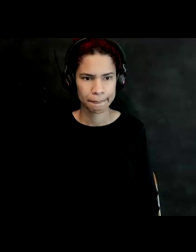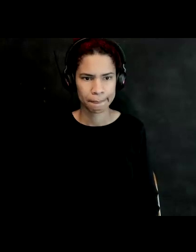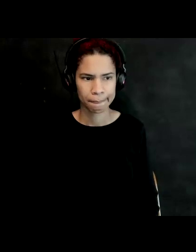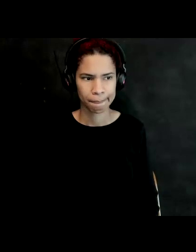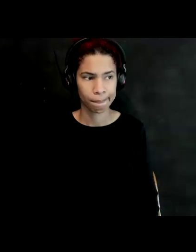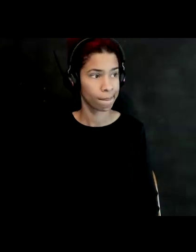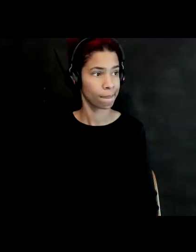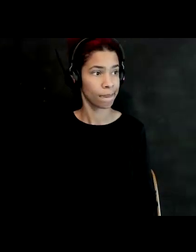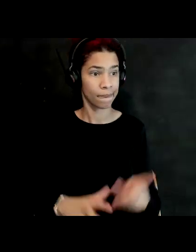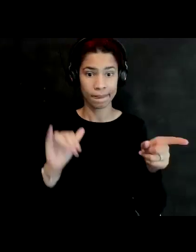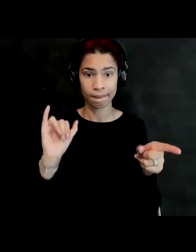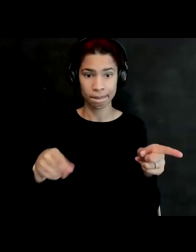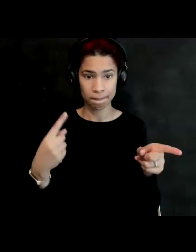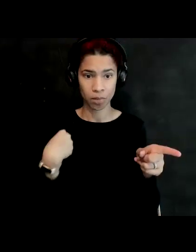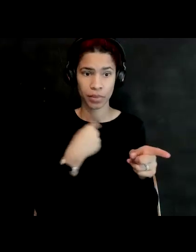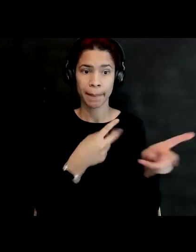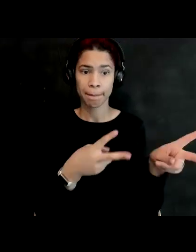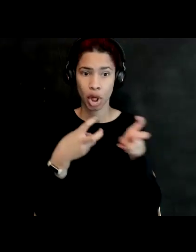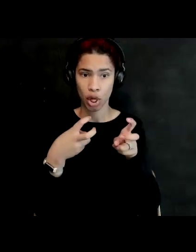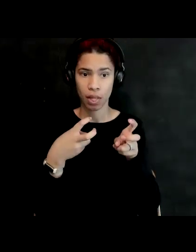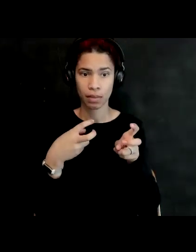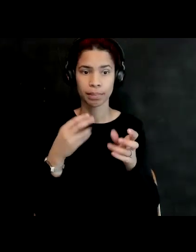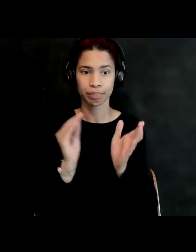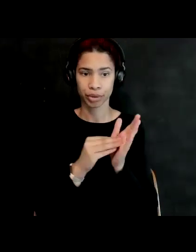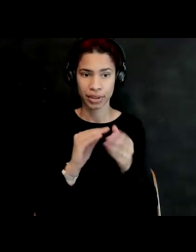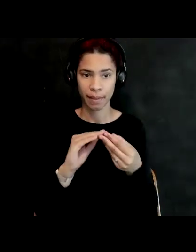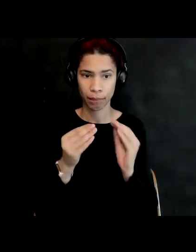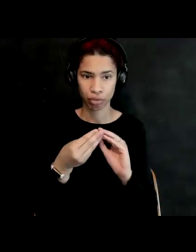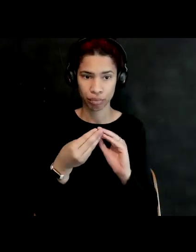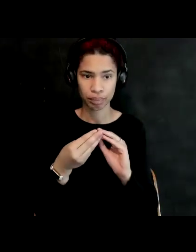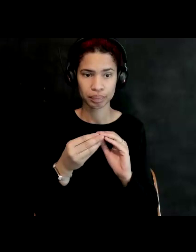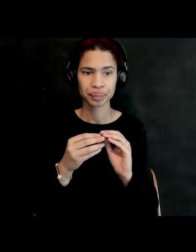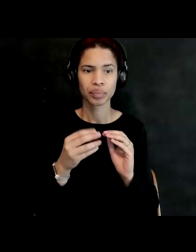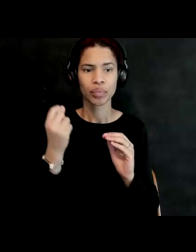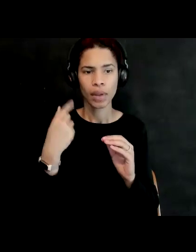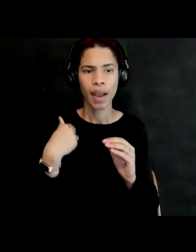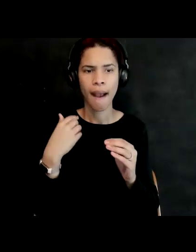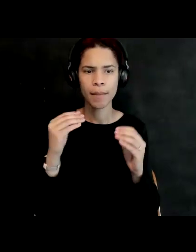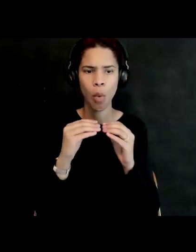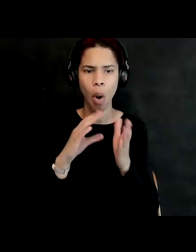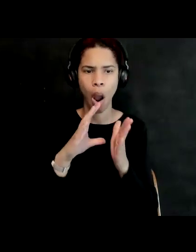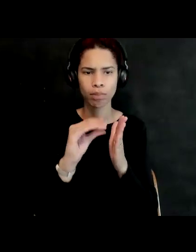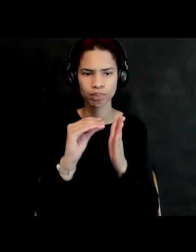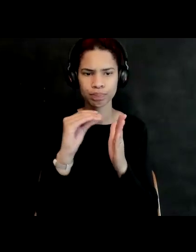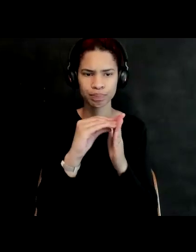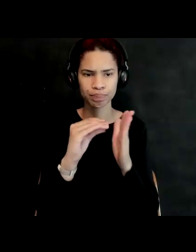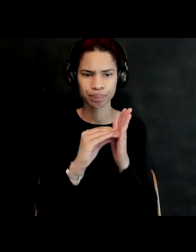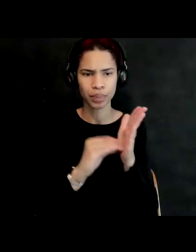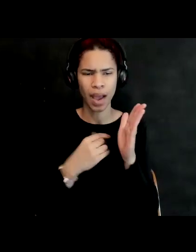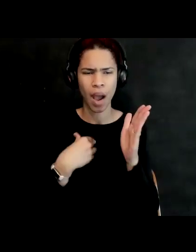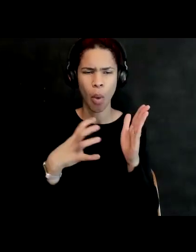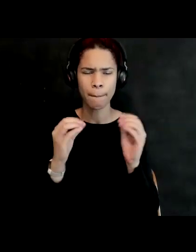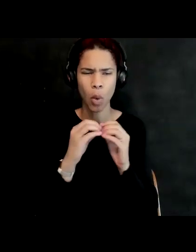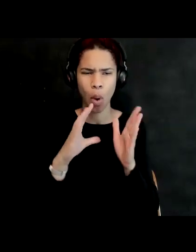So this is the one we pulled and we numbered it, but then there are some shorter ones. And I want to grab a shorter